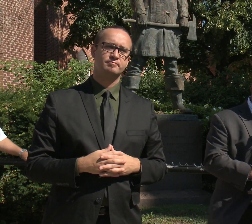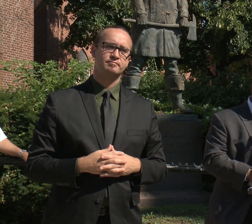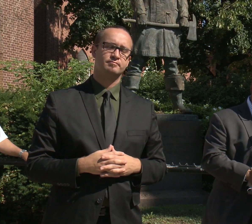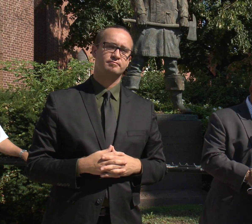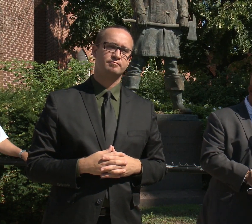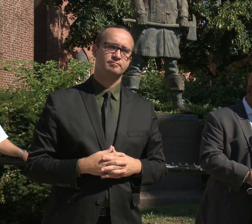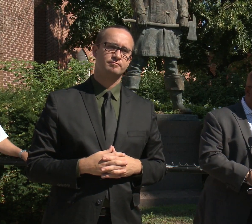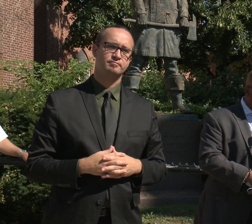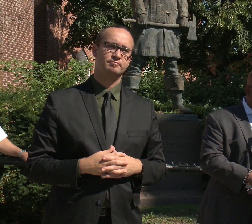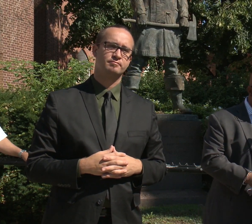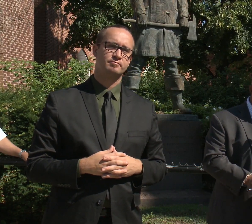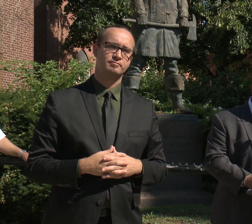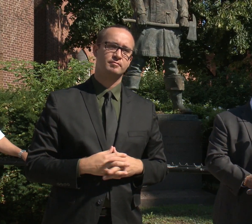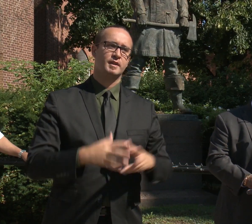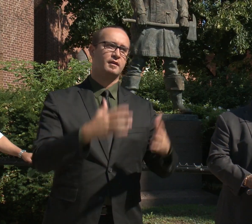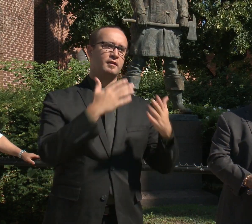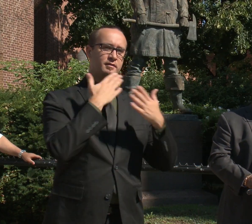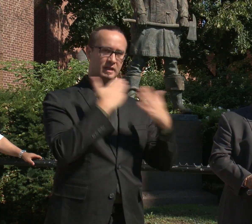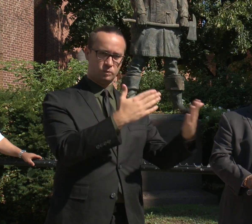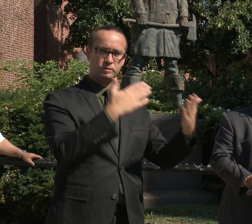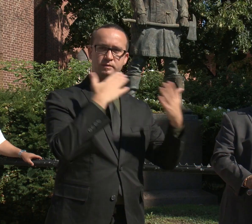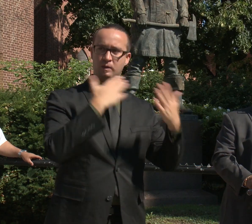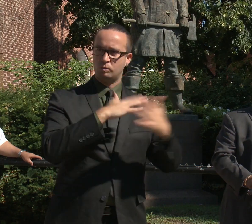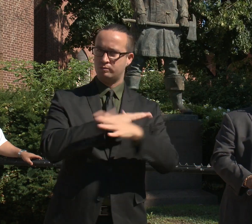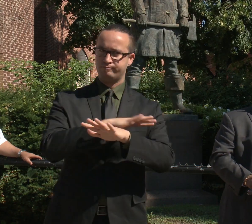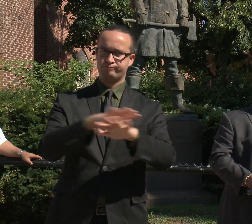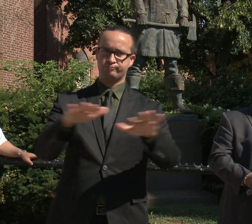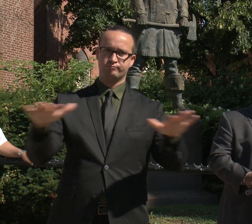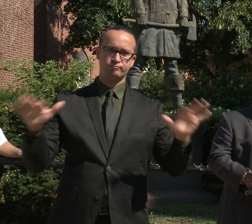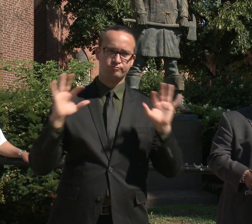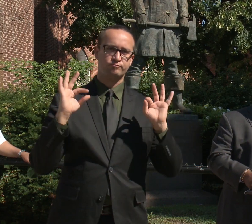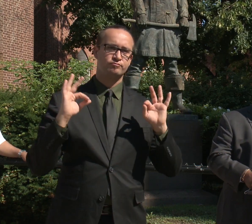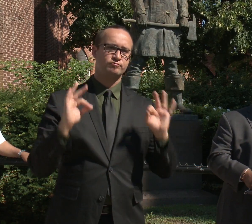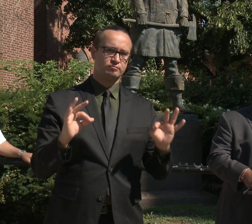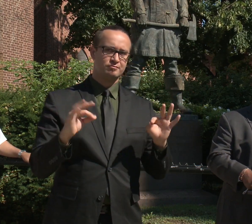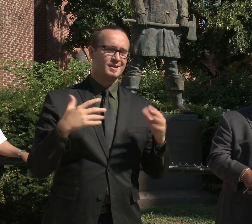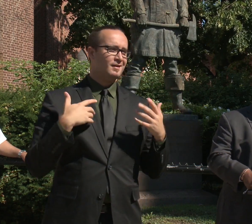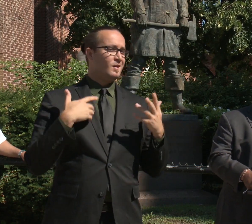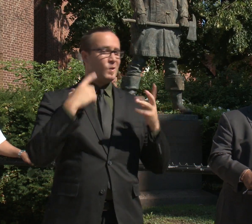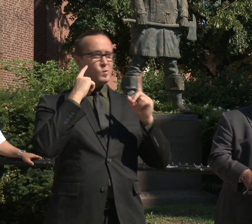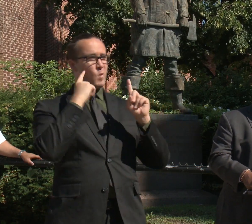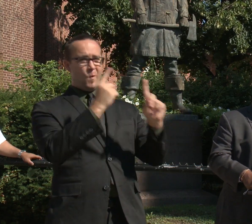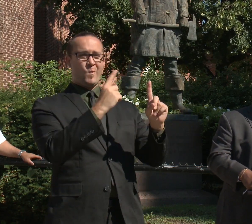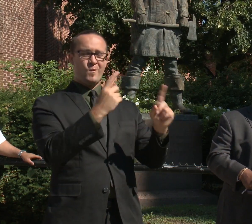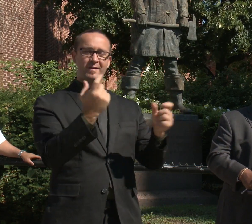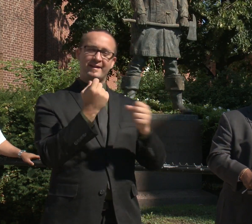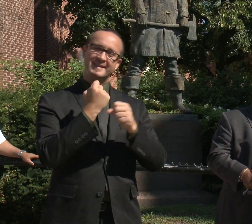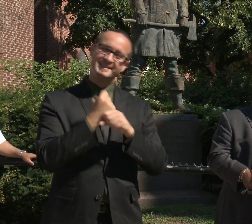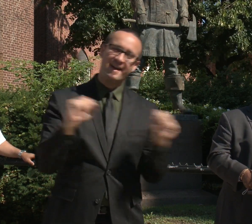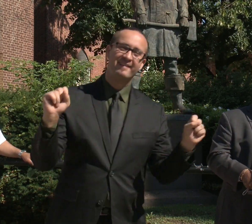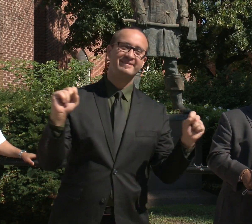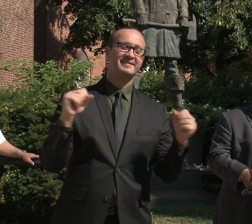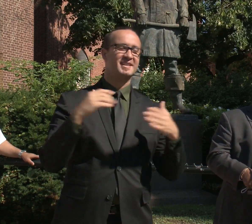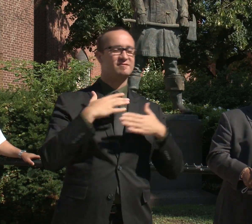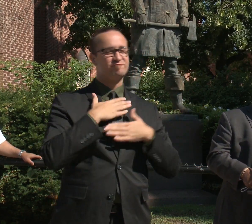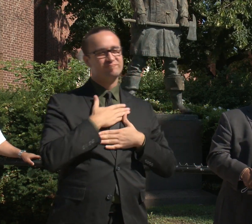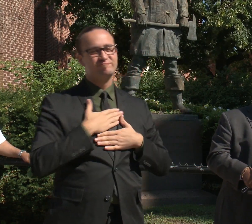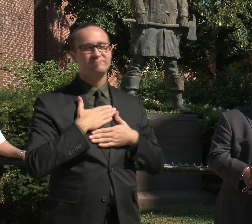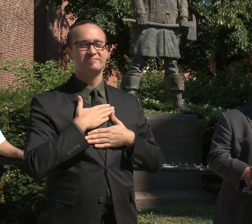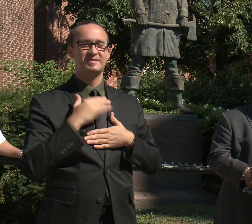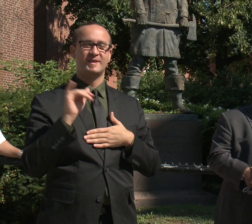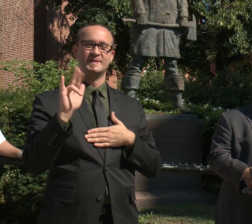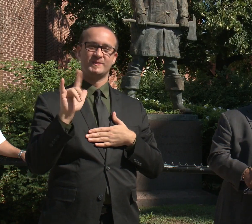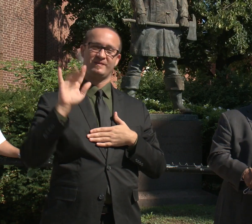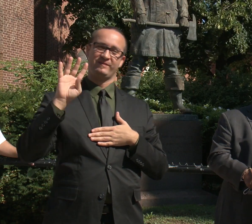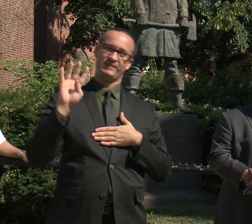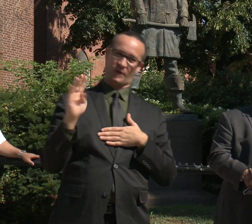Thank you to everyone, and again, we just want everyone to have a safe and enjoyable 4th of July holiday. Finally, today we are excited to announce our